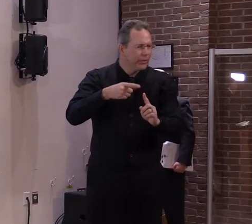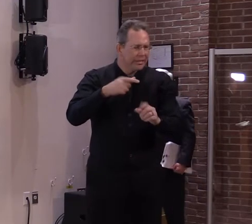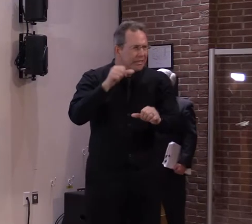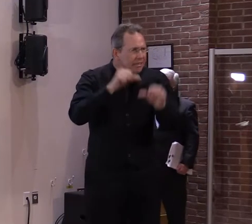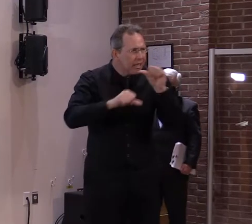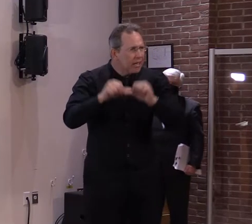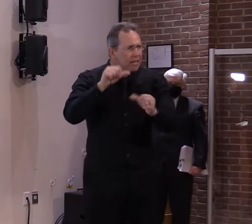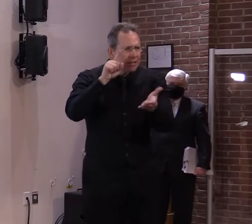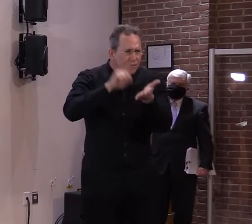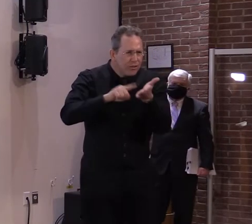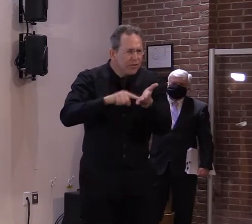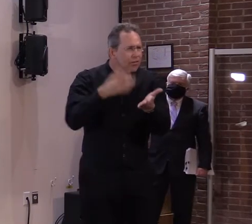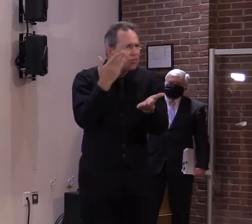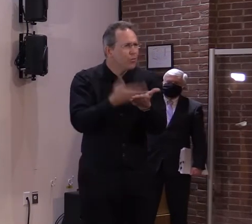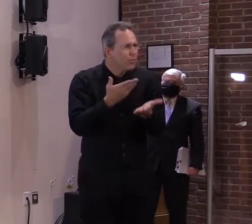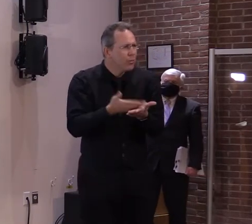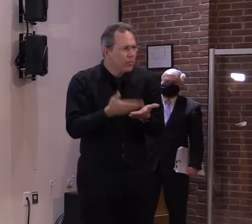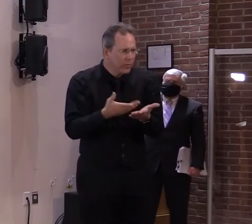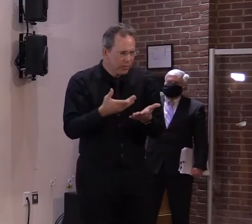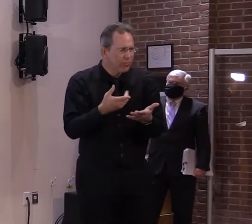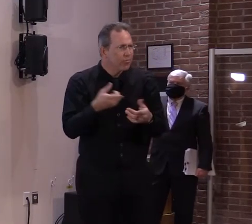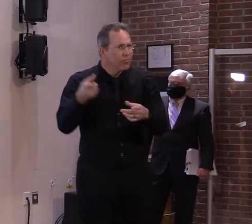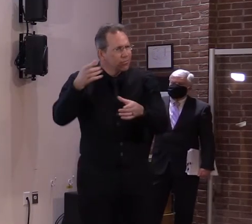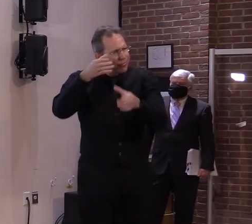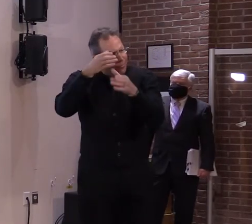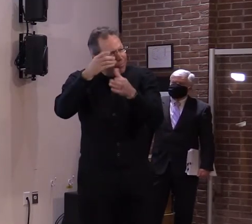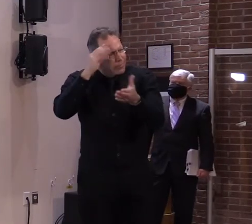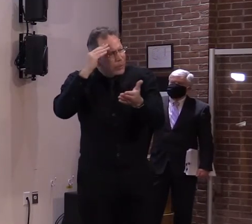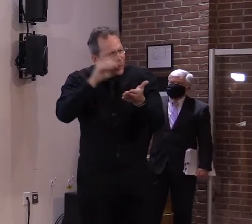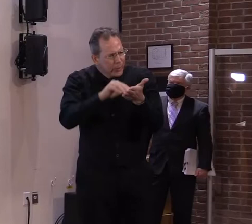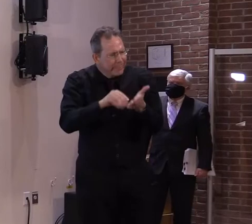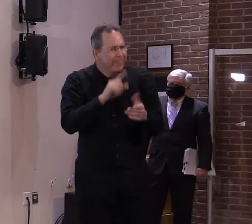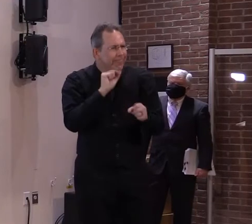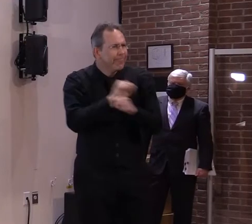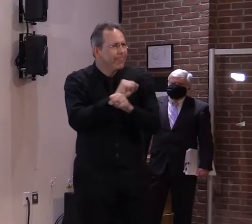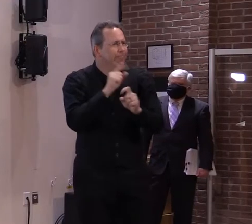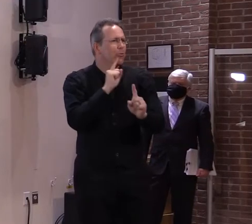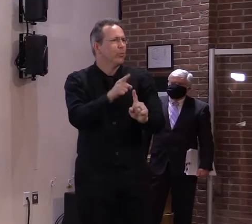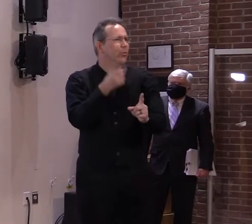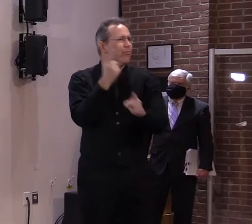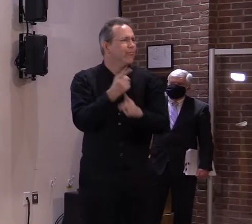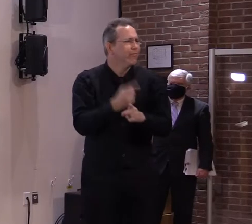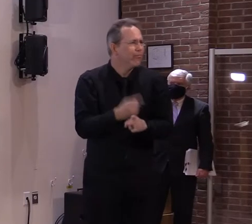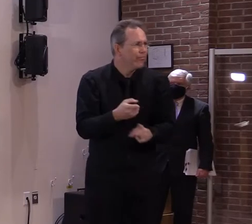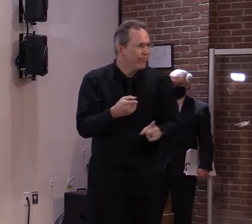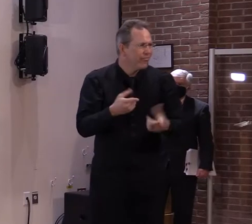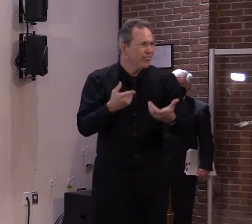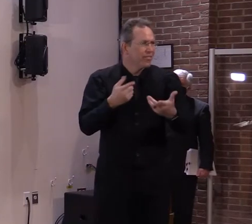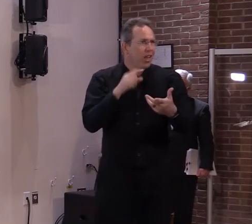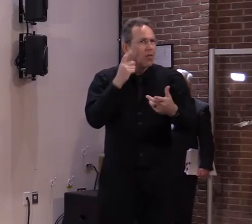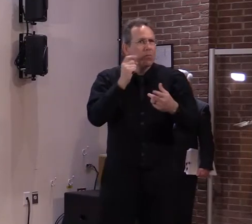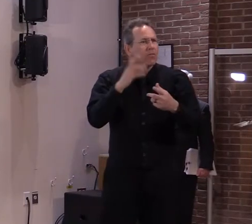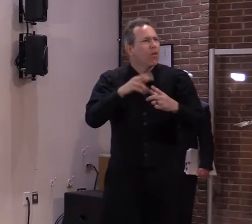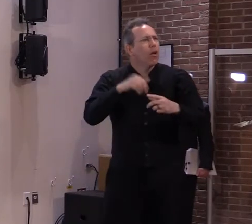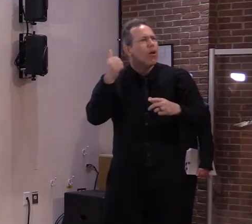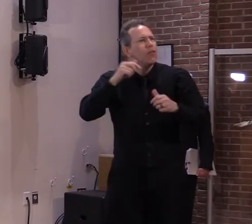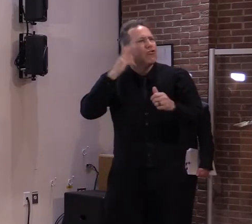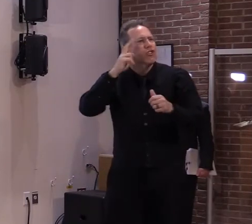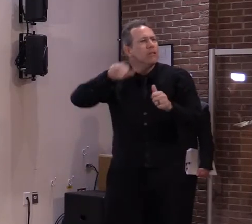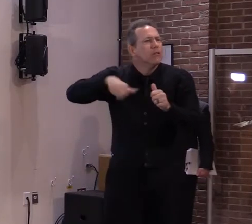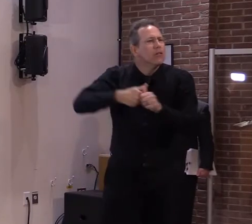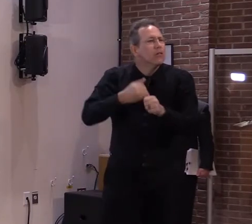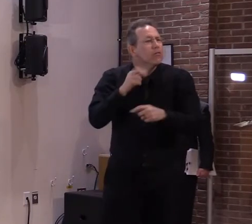and really had nothing to do with anything else other than we knew that those in the BIPOC community were more